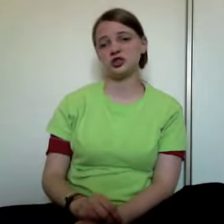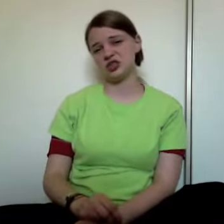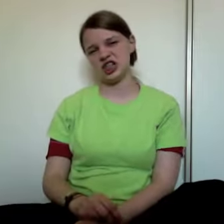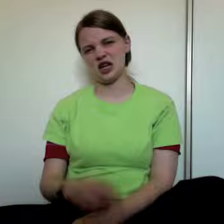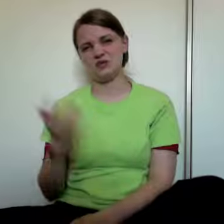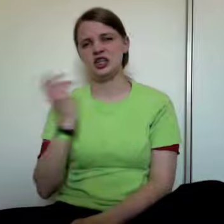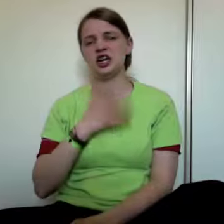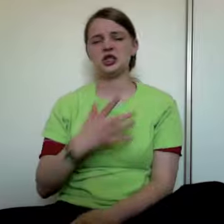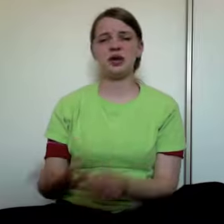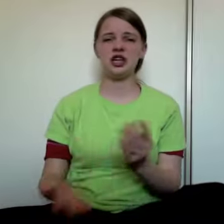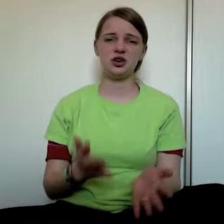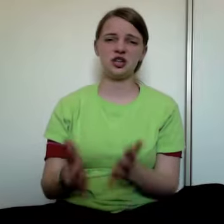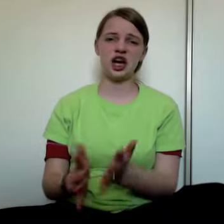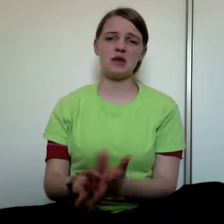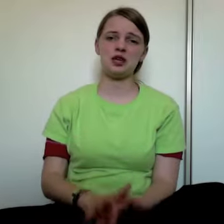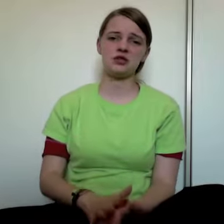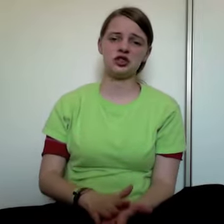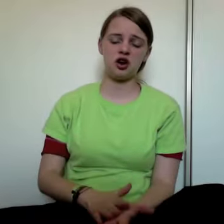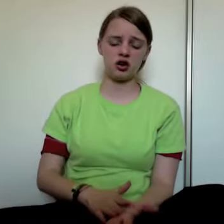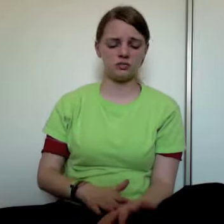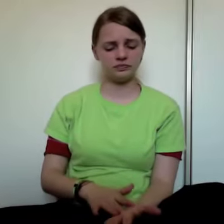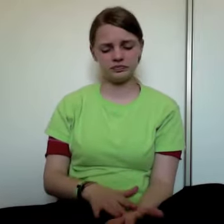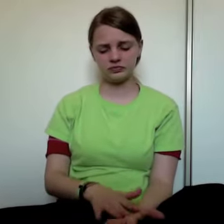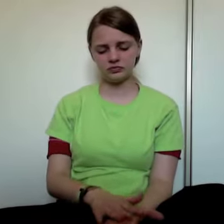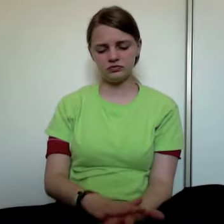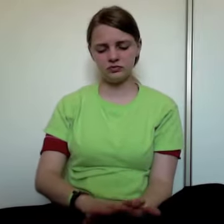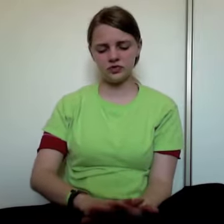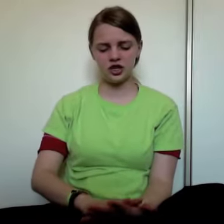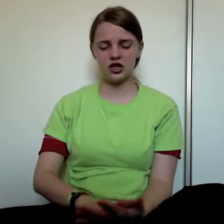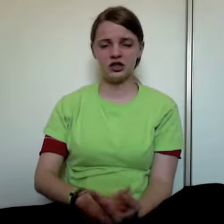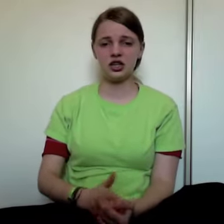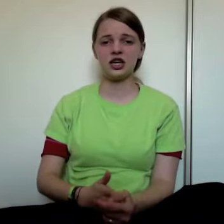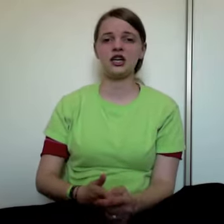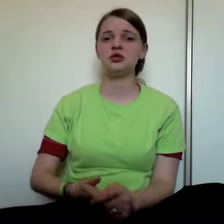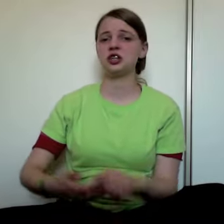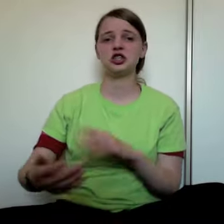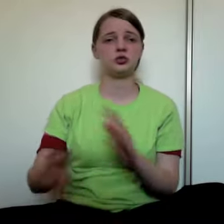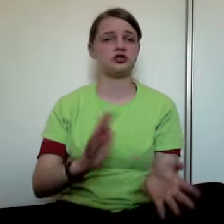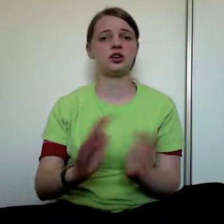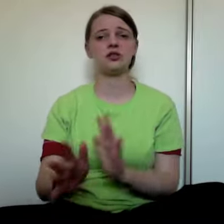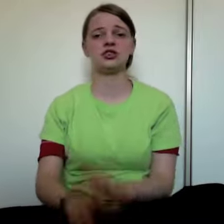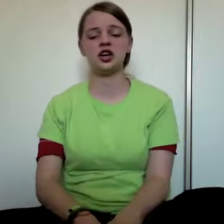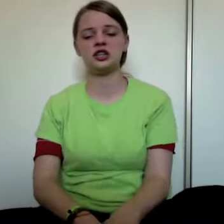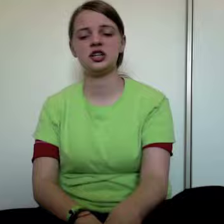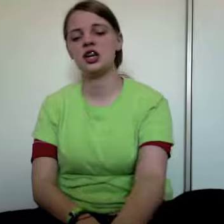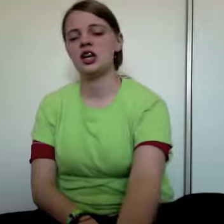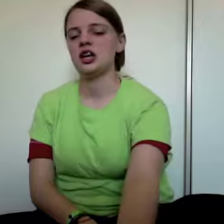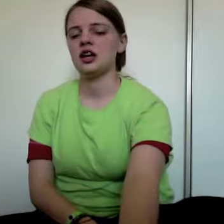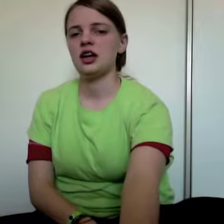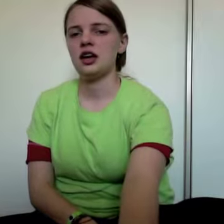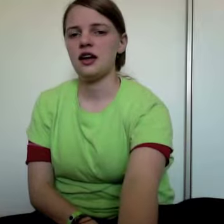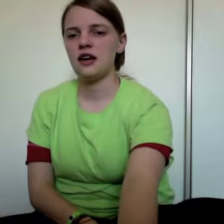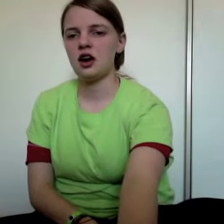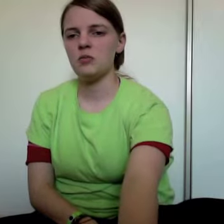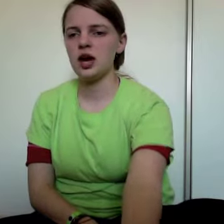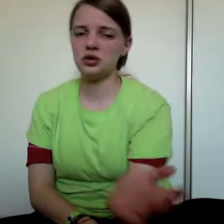3 times, depending on the timing of the song. And then again, you can switch around the signs how you see